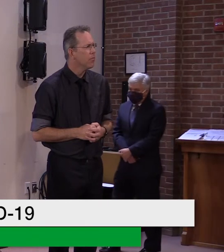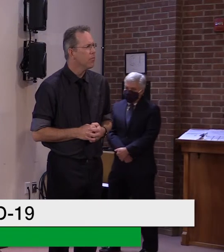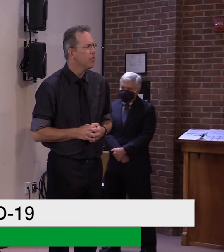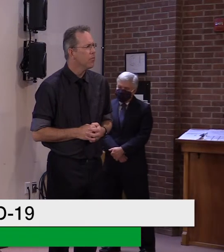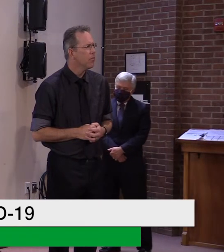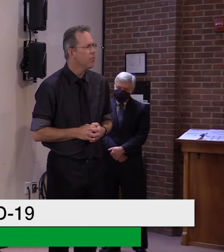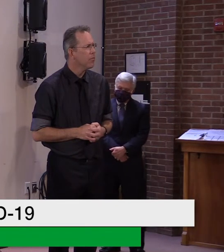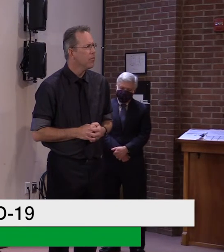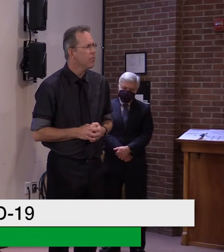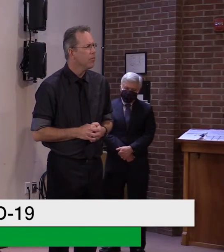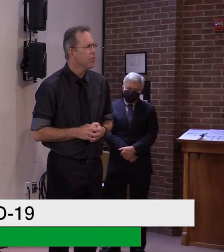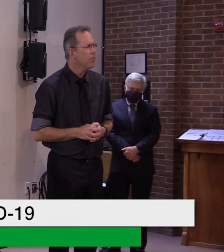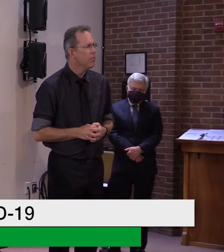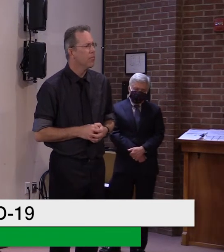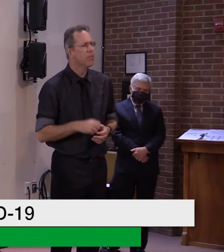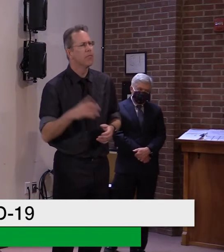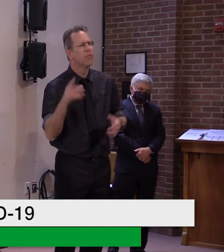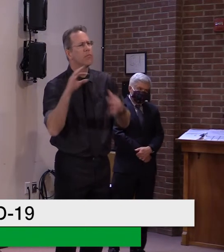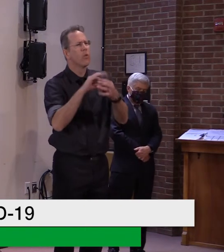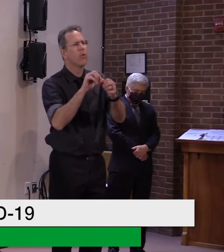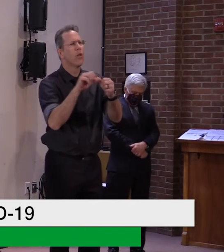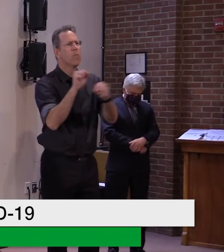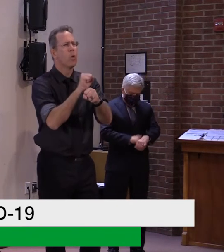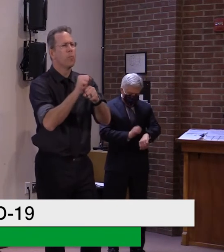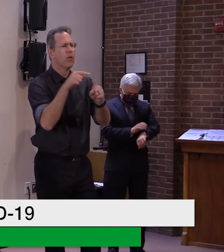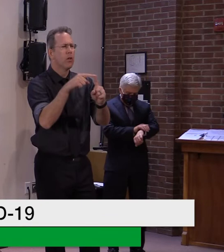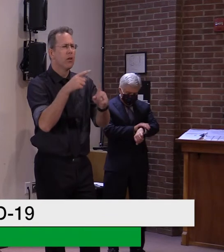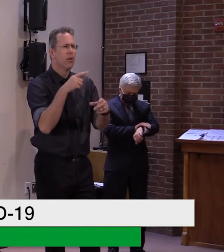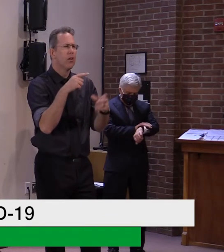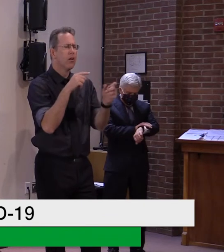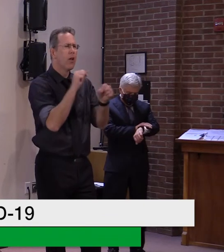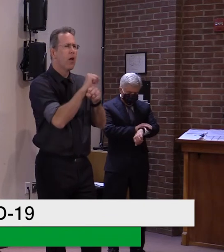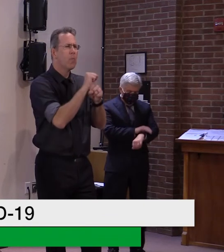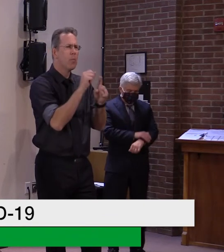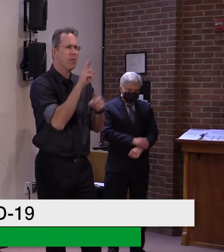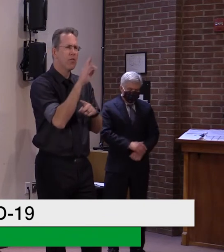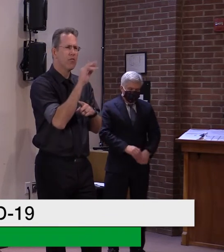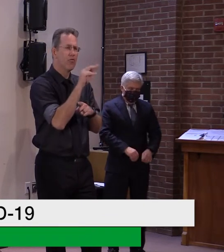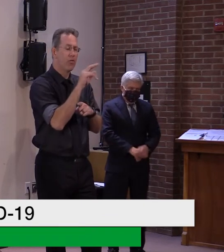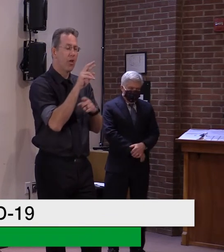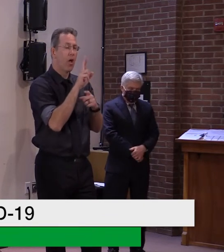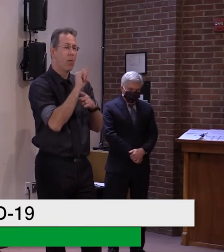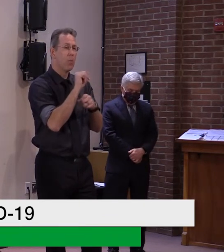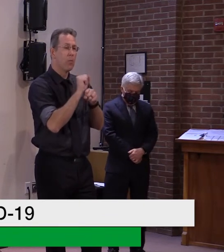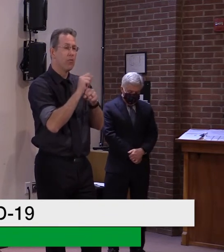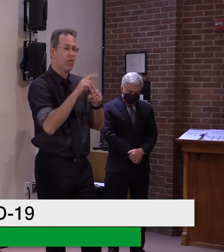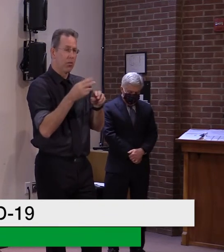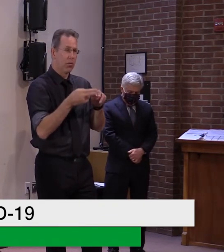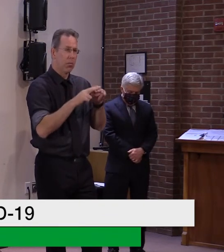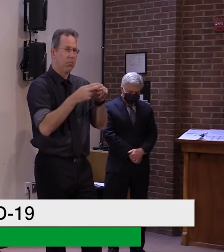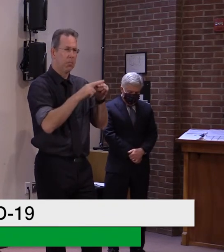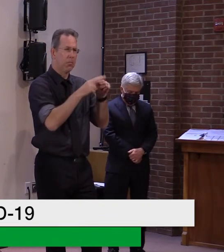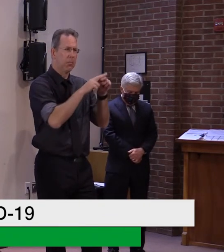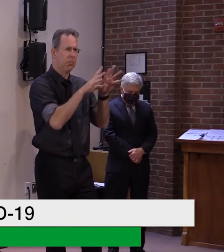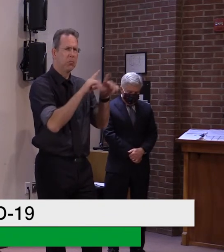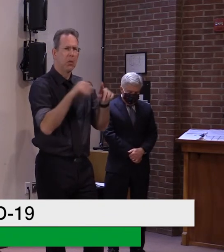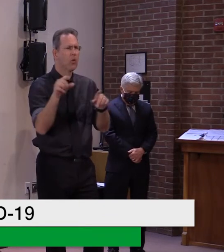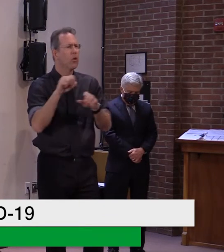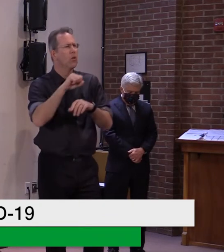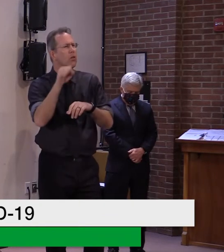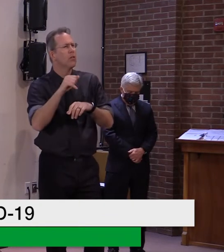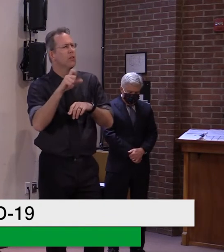mr harrington uh i'll i'll do my best um a lot of that is some speculation as